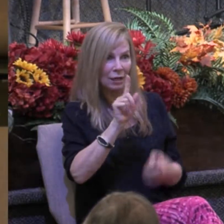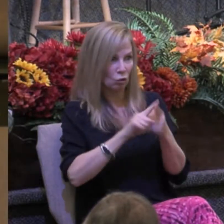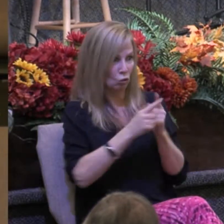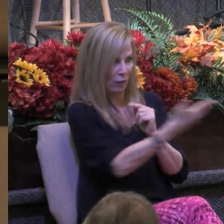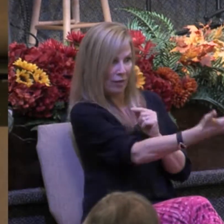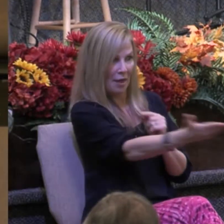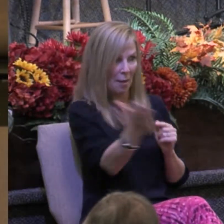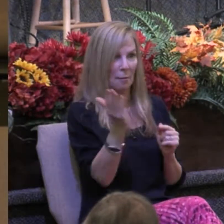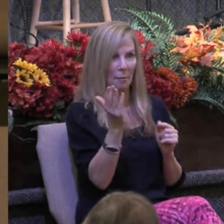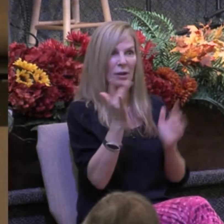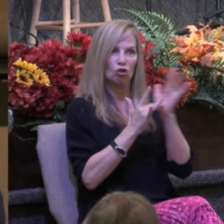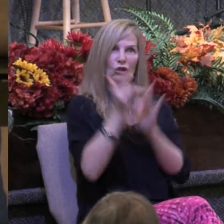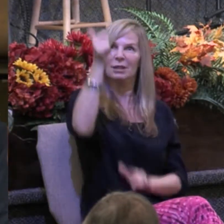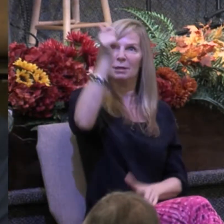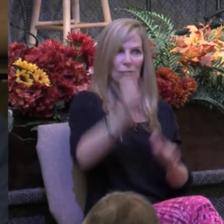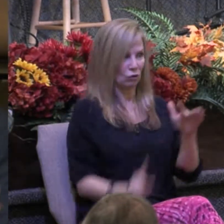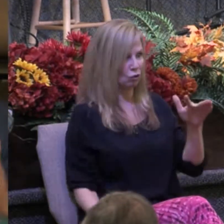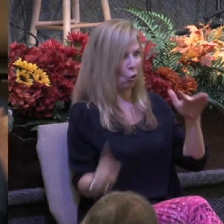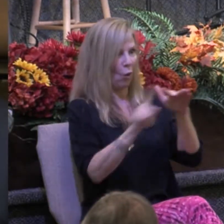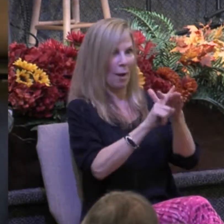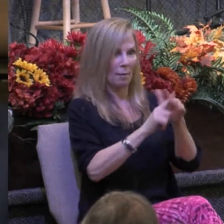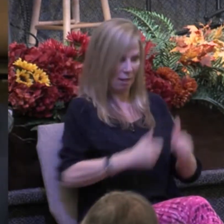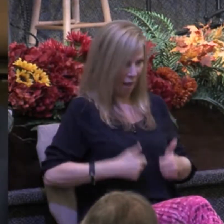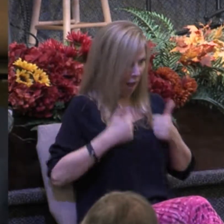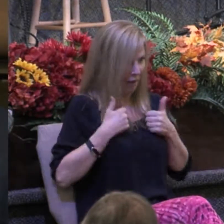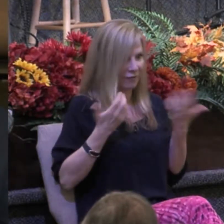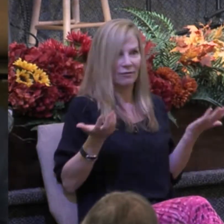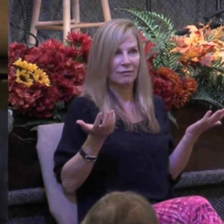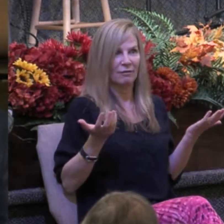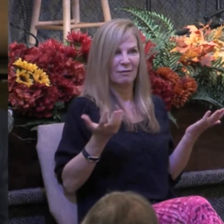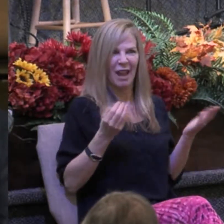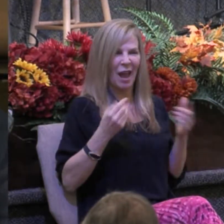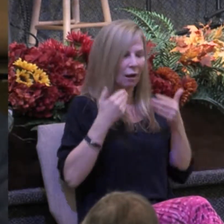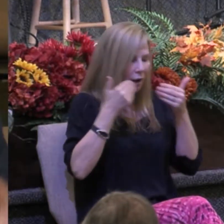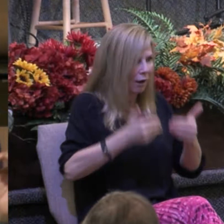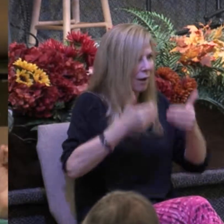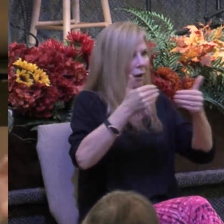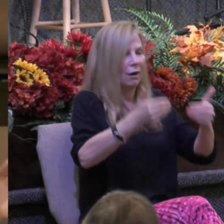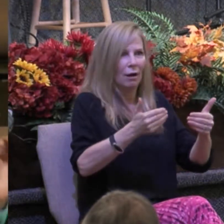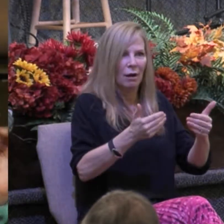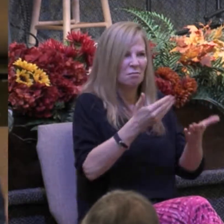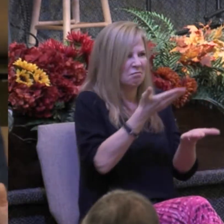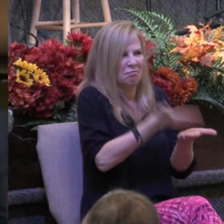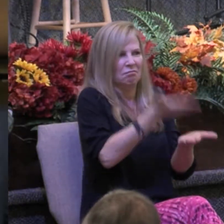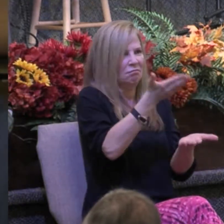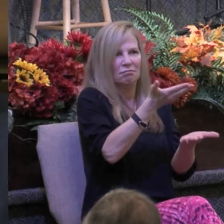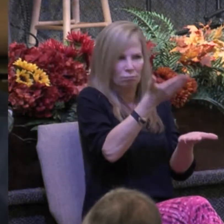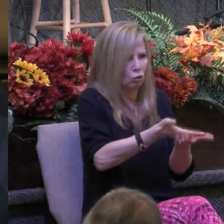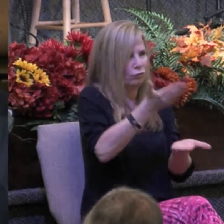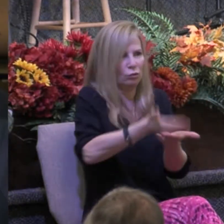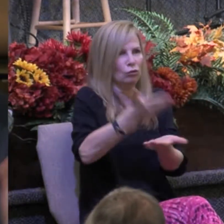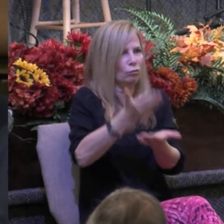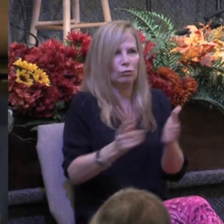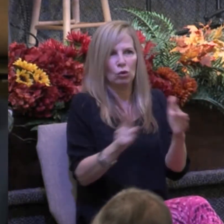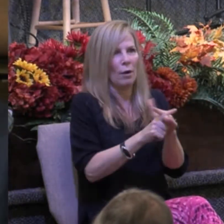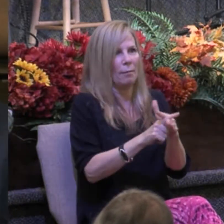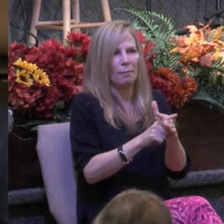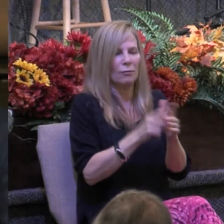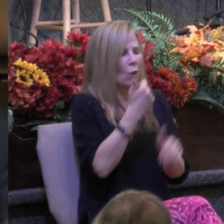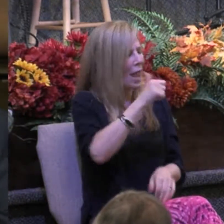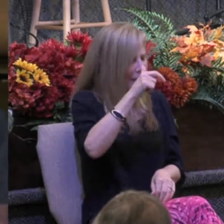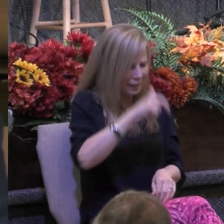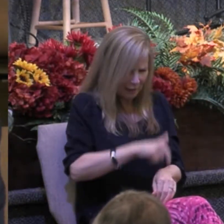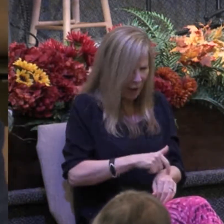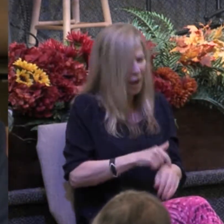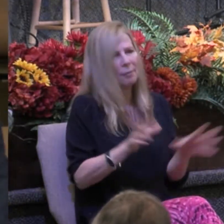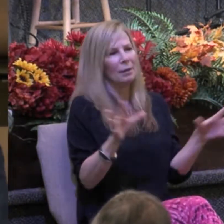alive after his suffering by many convincing proofs. Every time Jesus met with the apostles